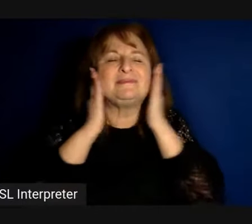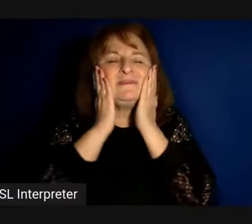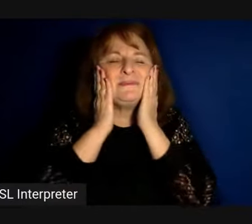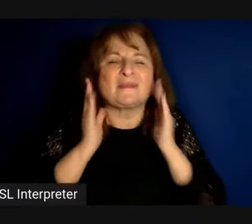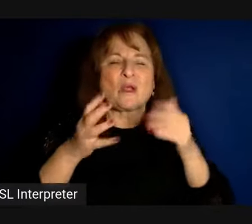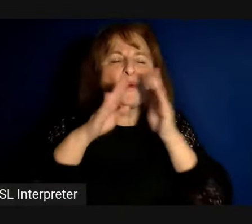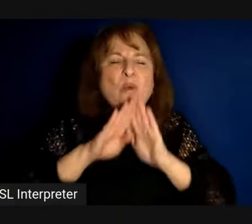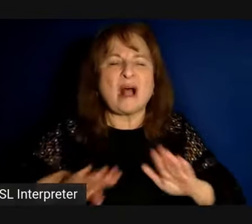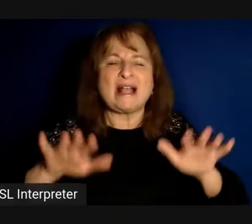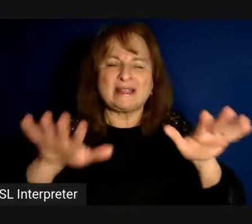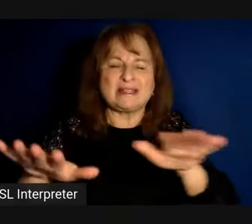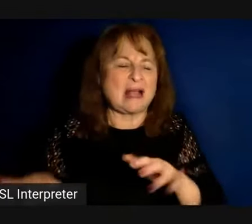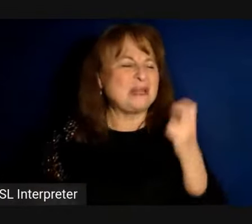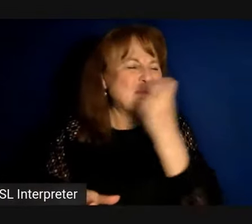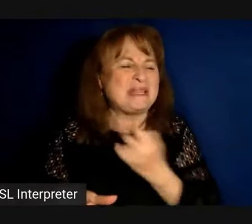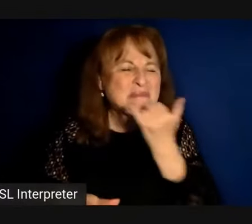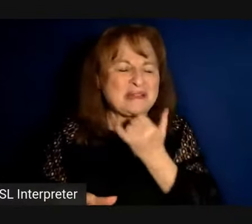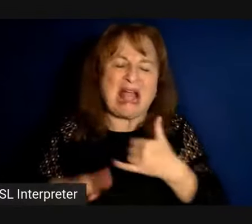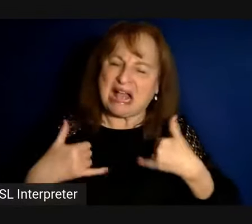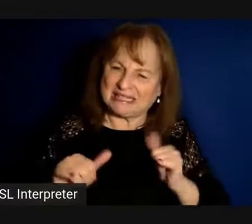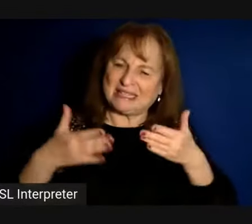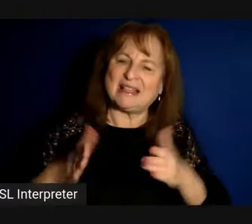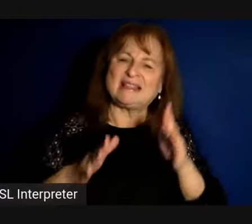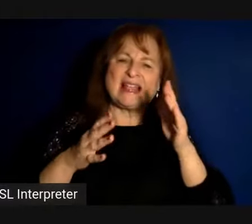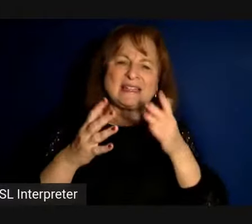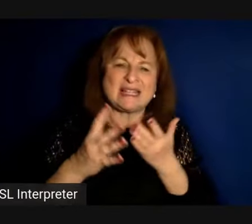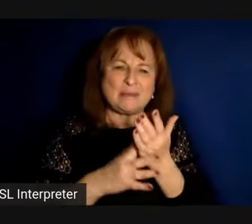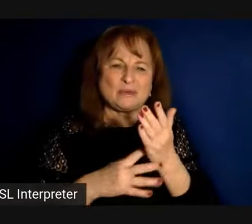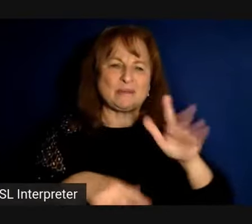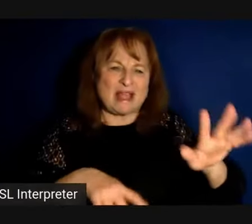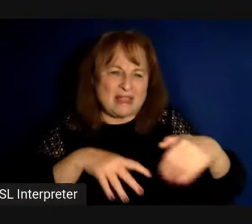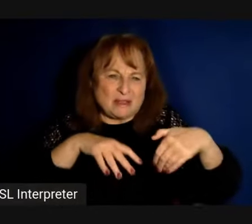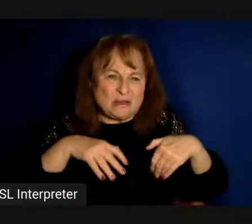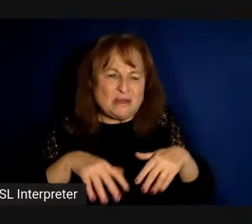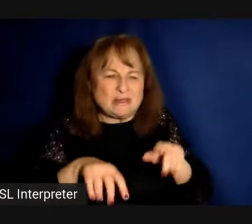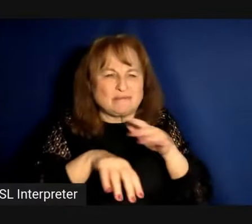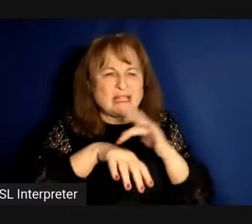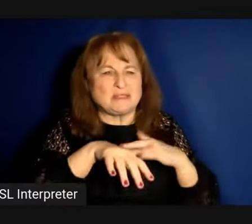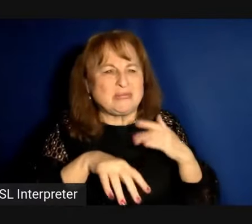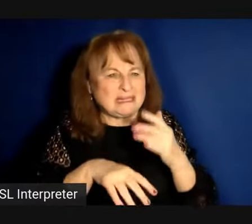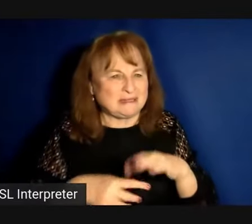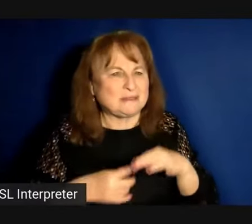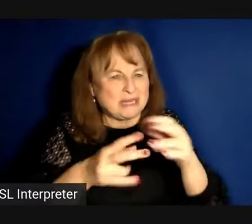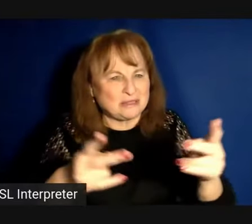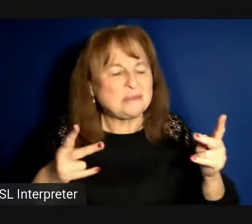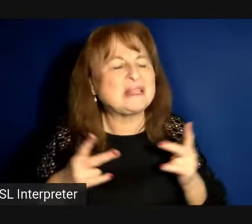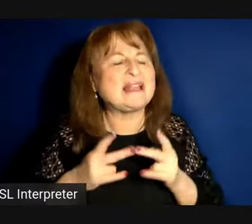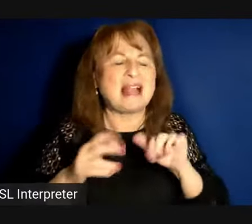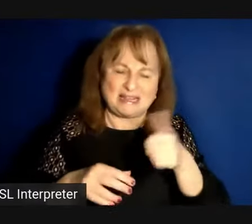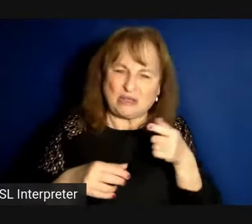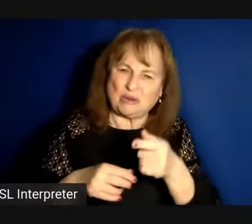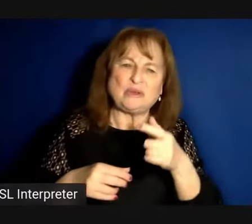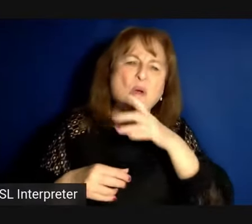common mispronunciation I still let slide between my thighs at the right octave another and you are